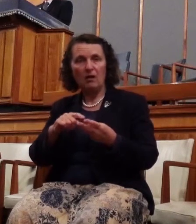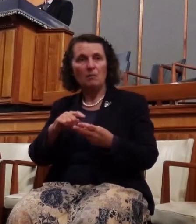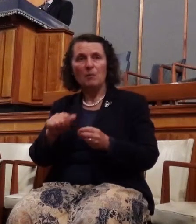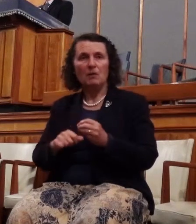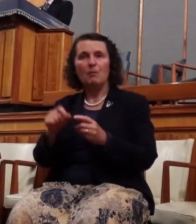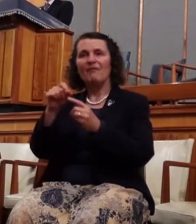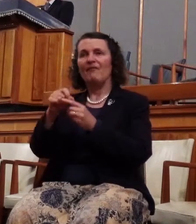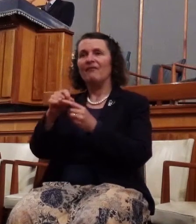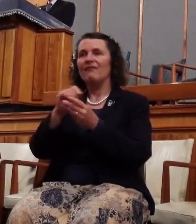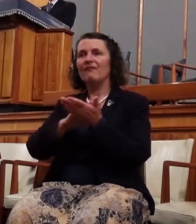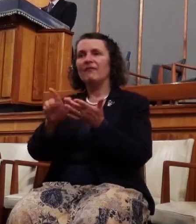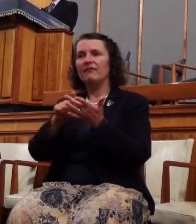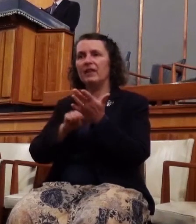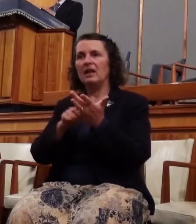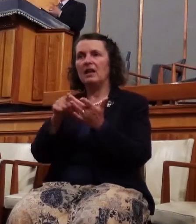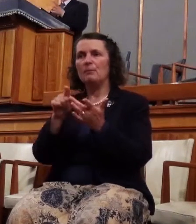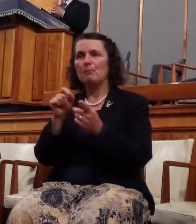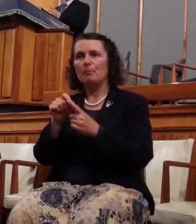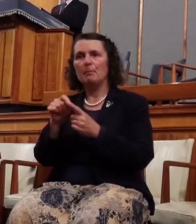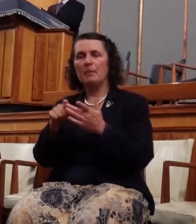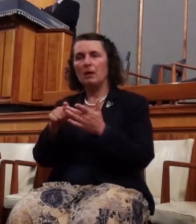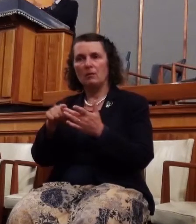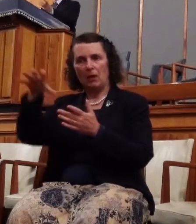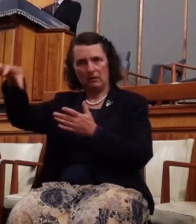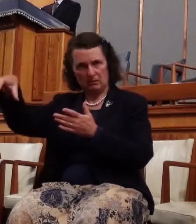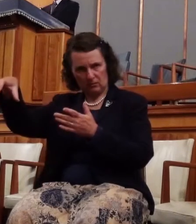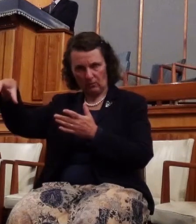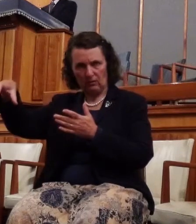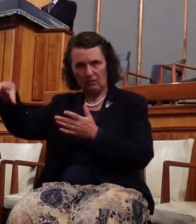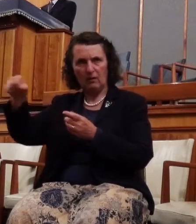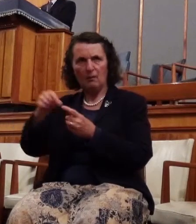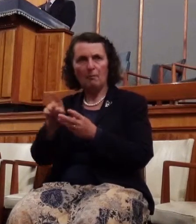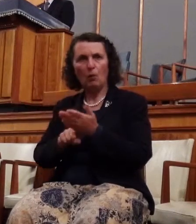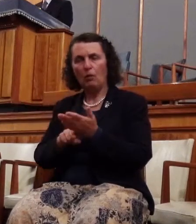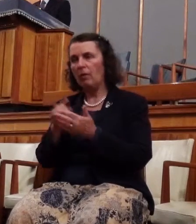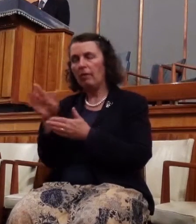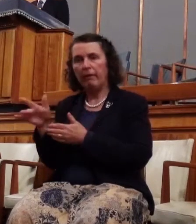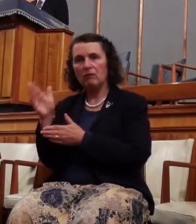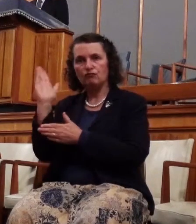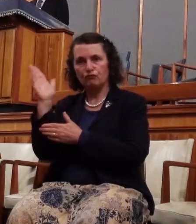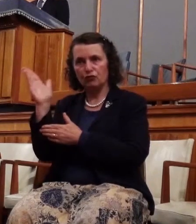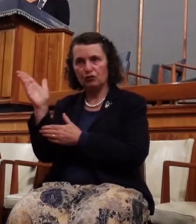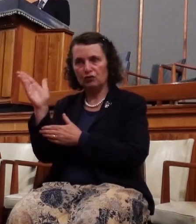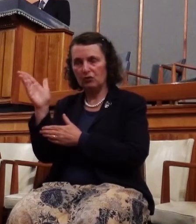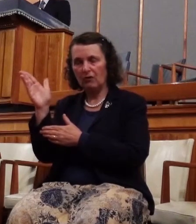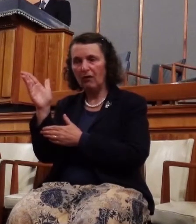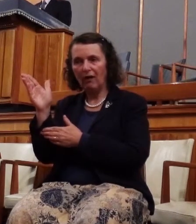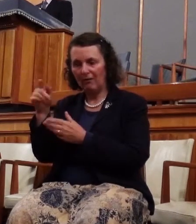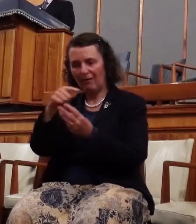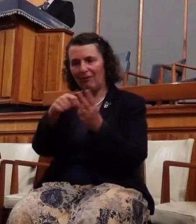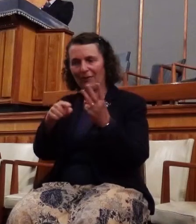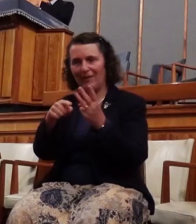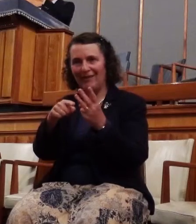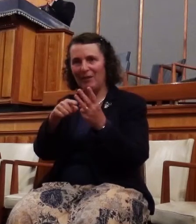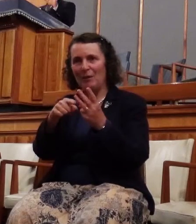Philippi. The first members. So you can see there is a variety of them. Like the gospel must be preached